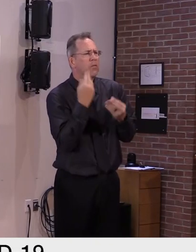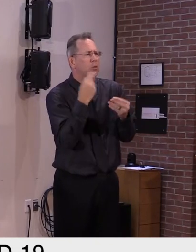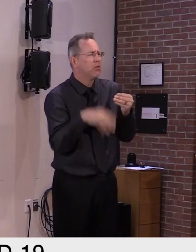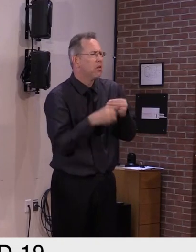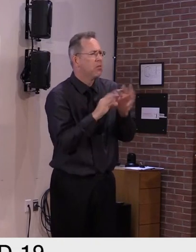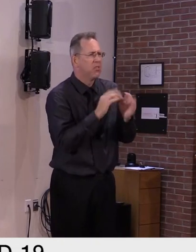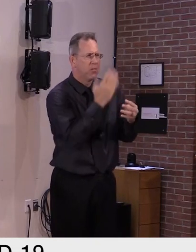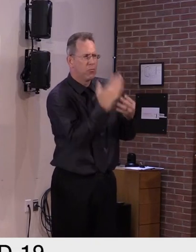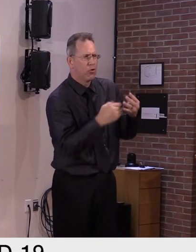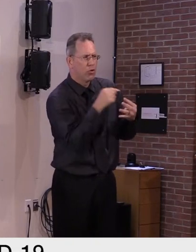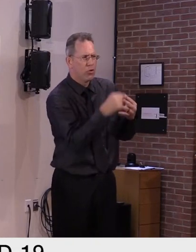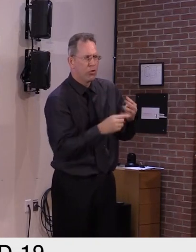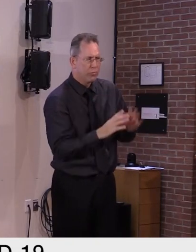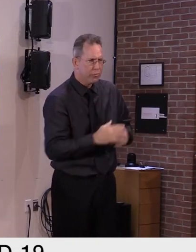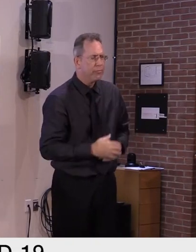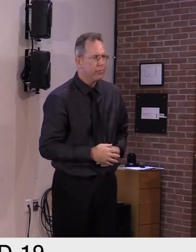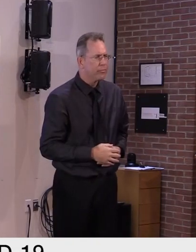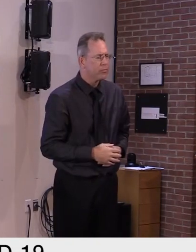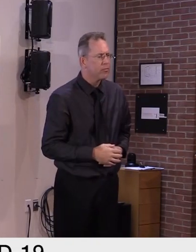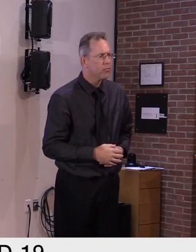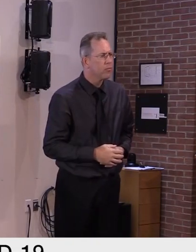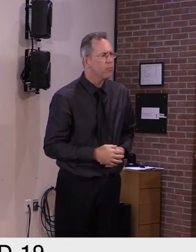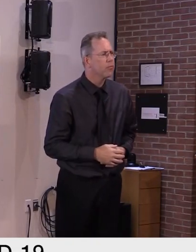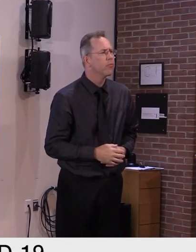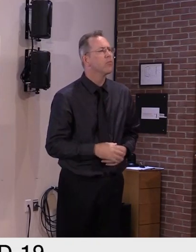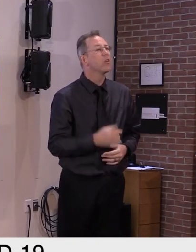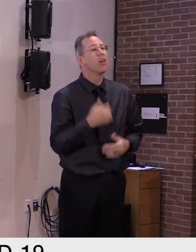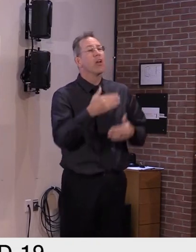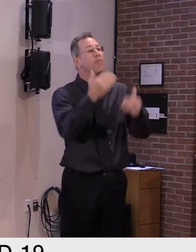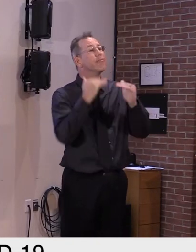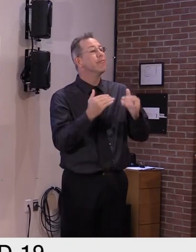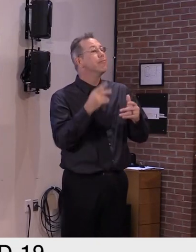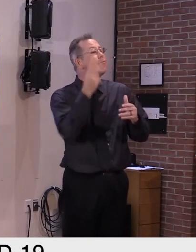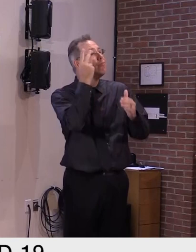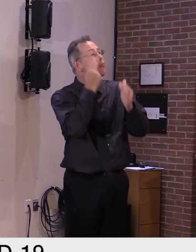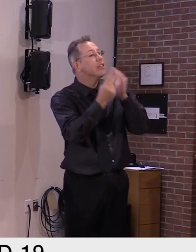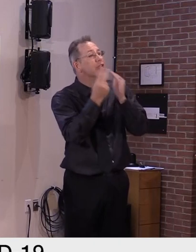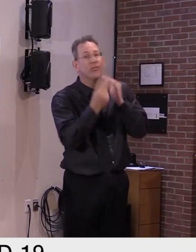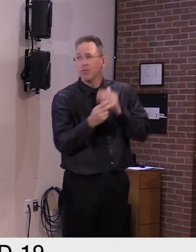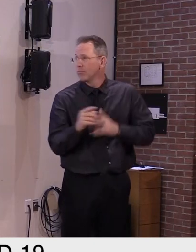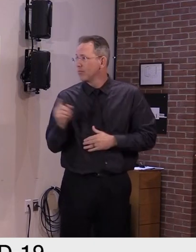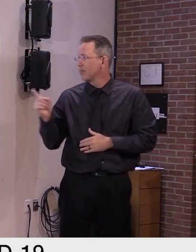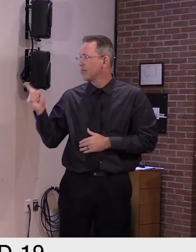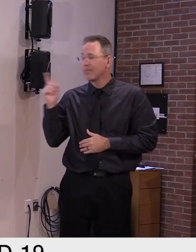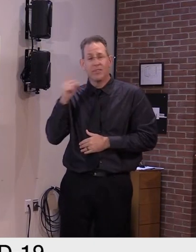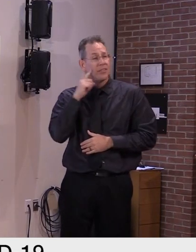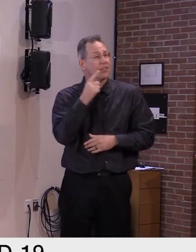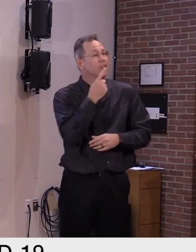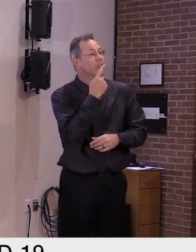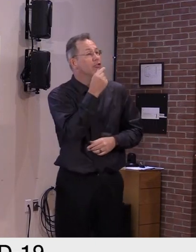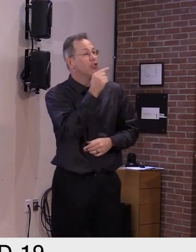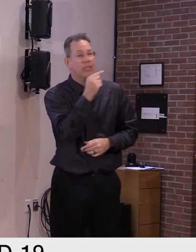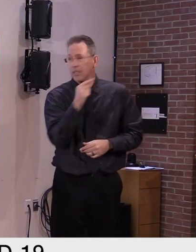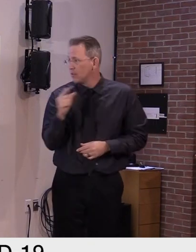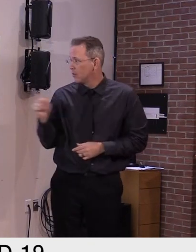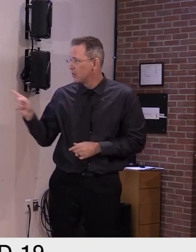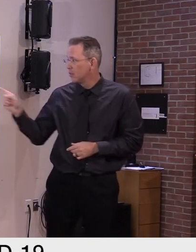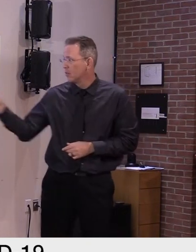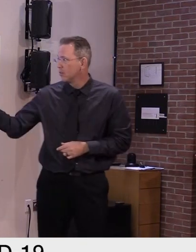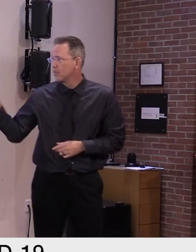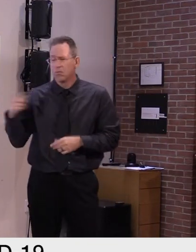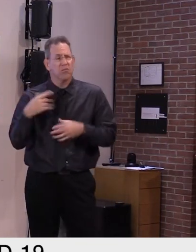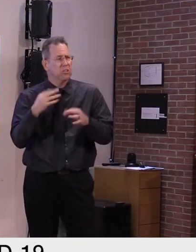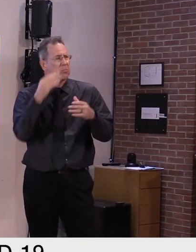States. Looking at our forecast, you'll see here again, the forecast has changed slightly. It does show an anticipation